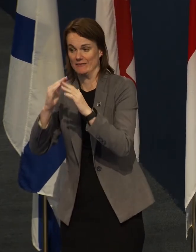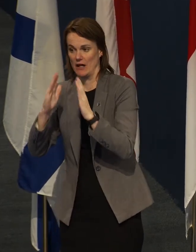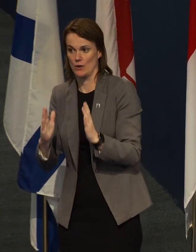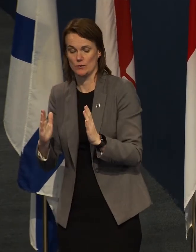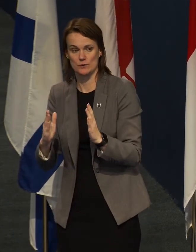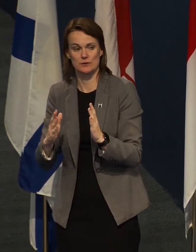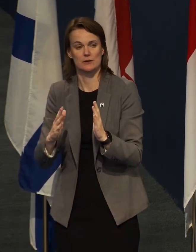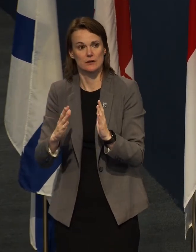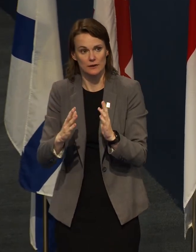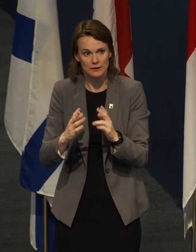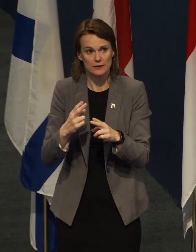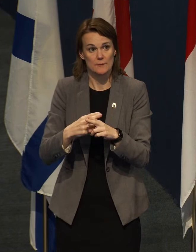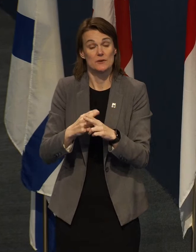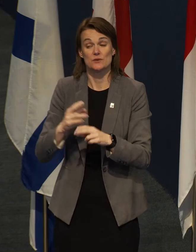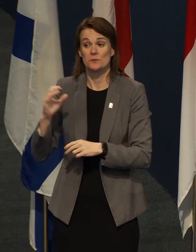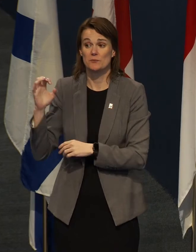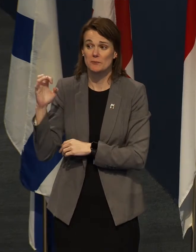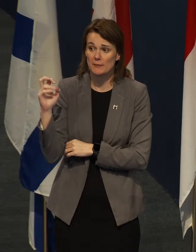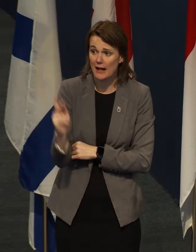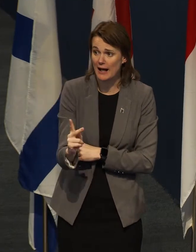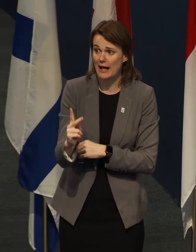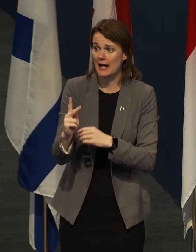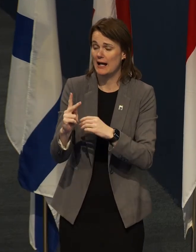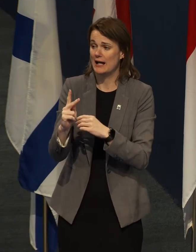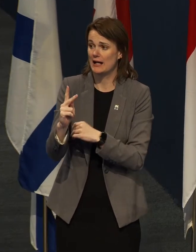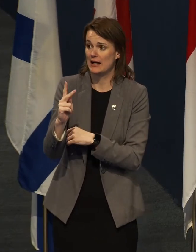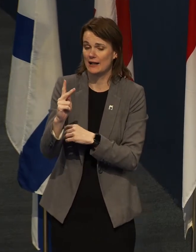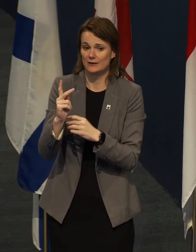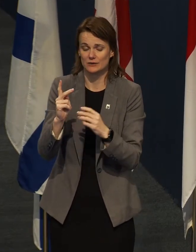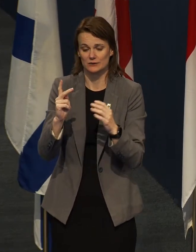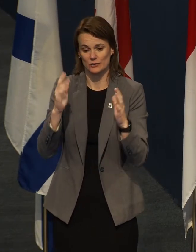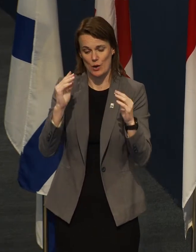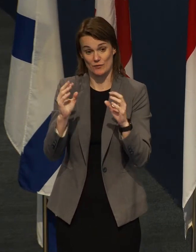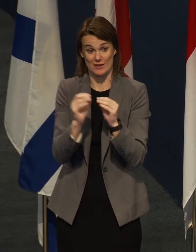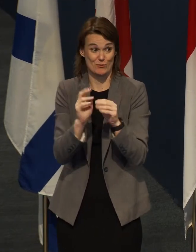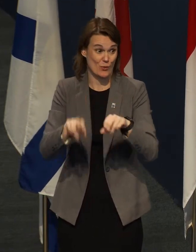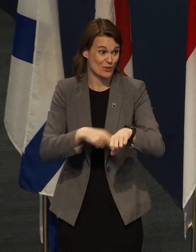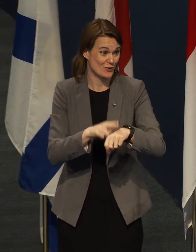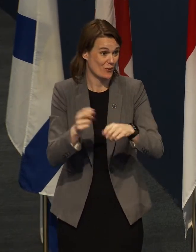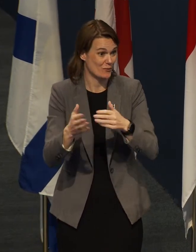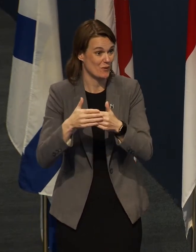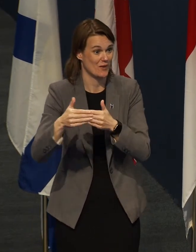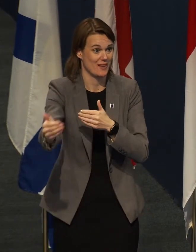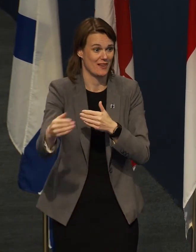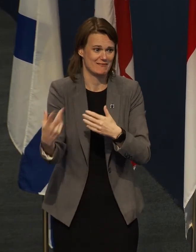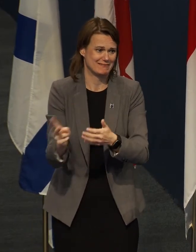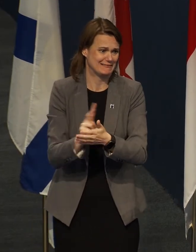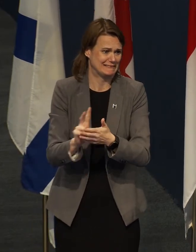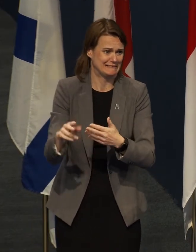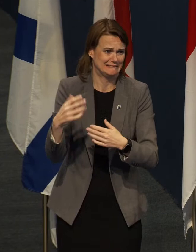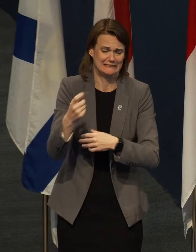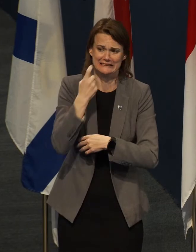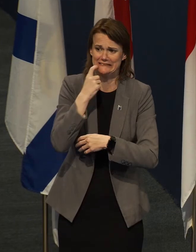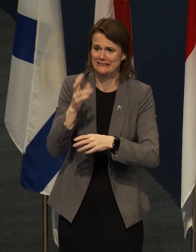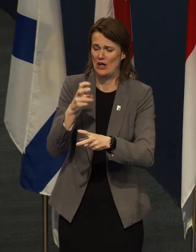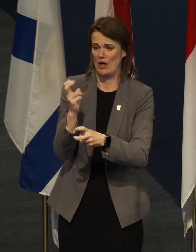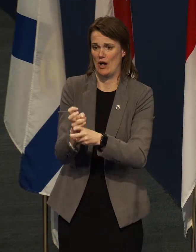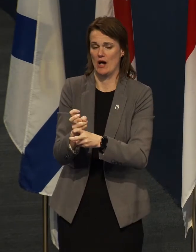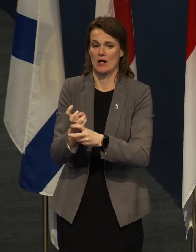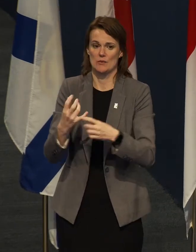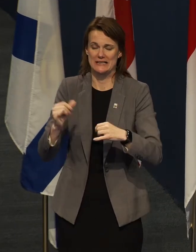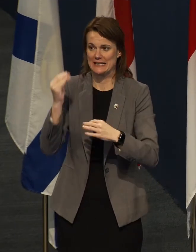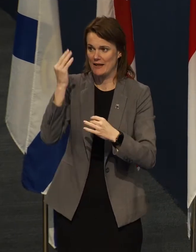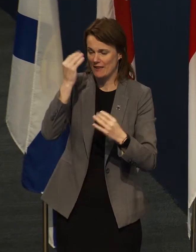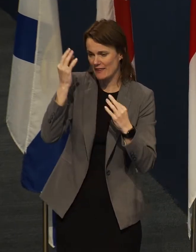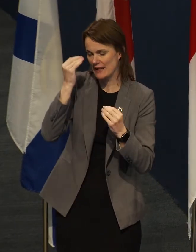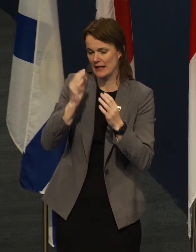your homes and hopefully to a more normal lifestyle after 2 very hard weeks, that you are in our thoughts, in our